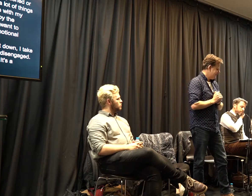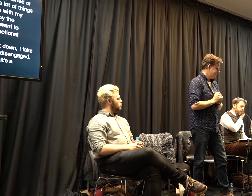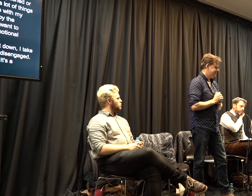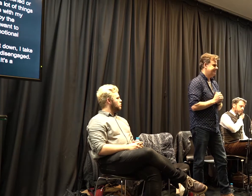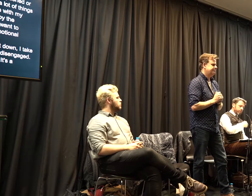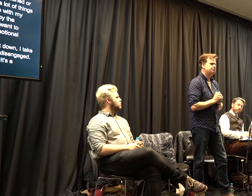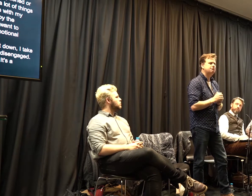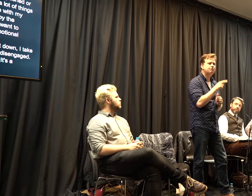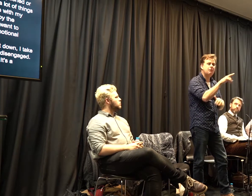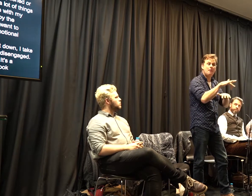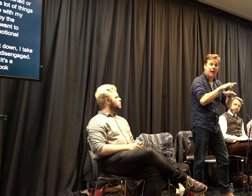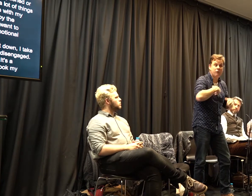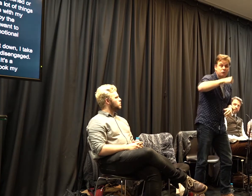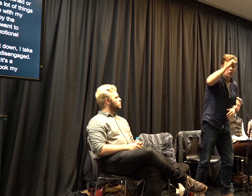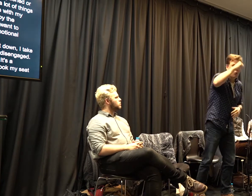I took my seat.